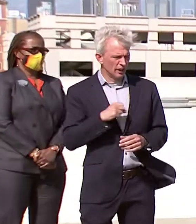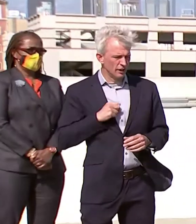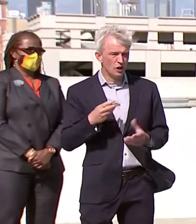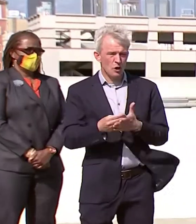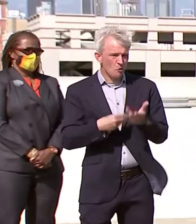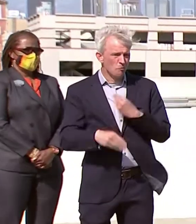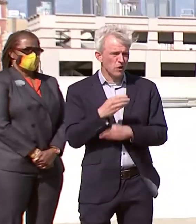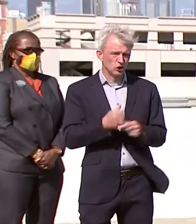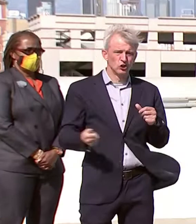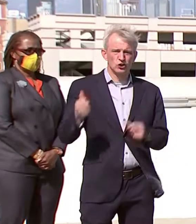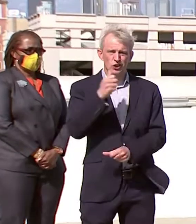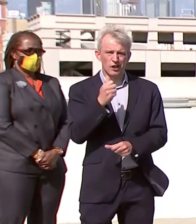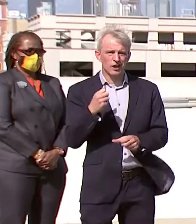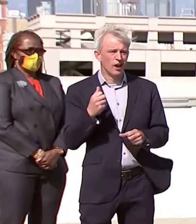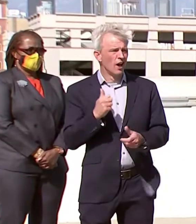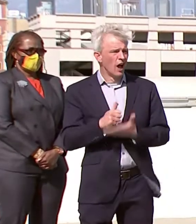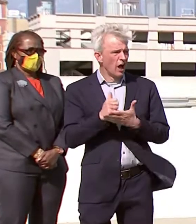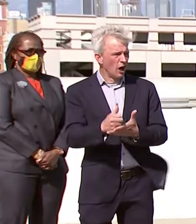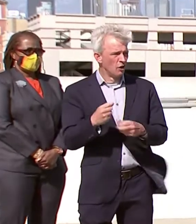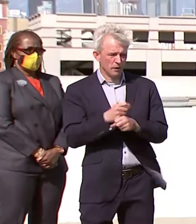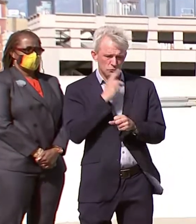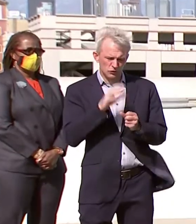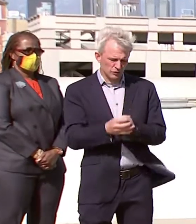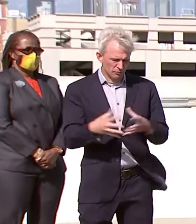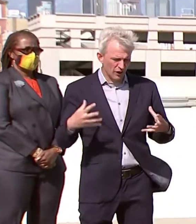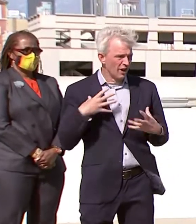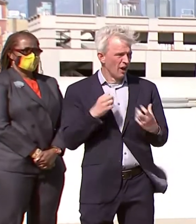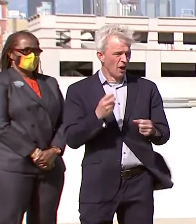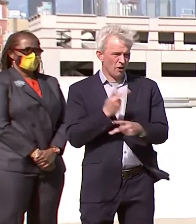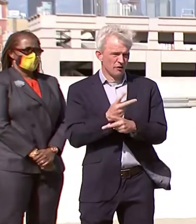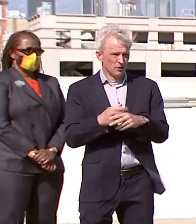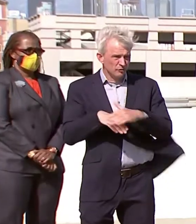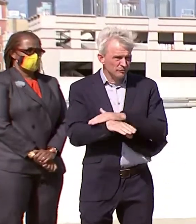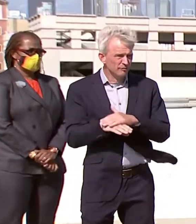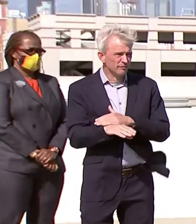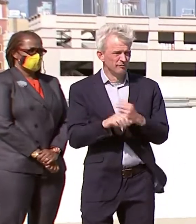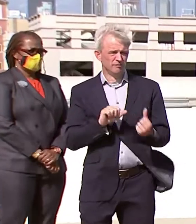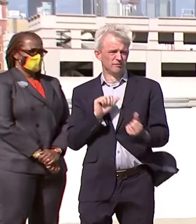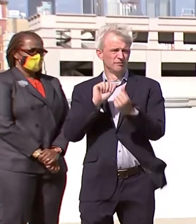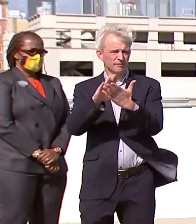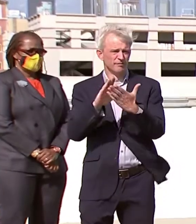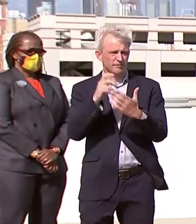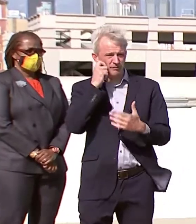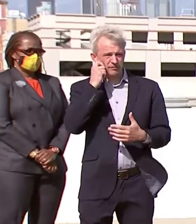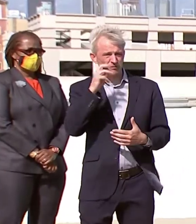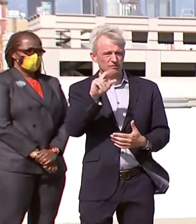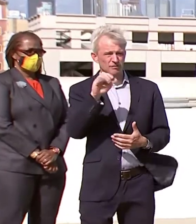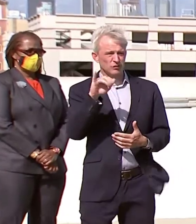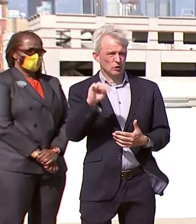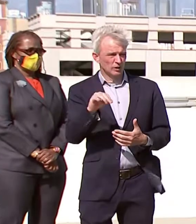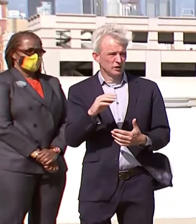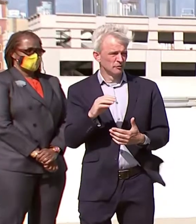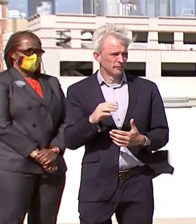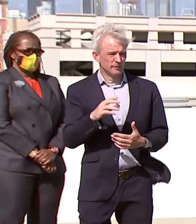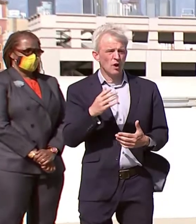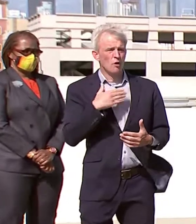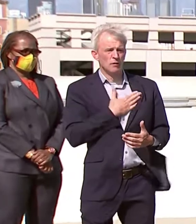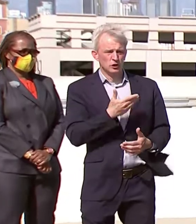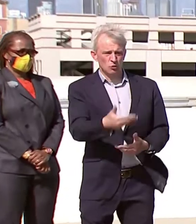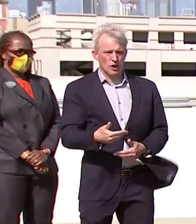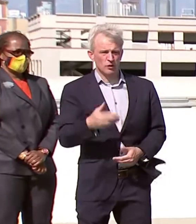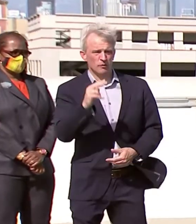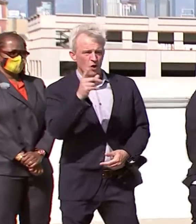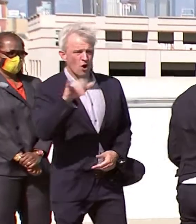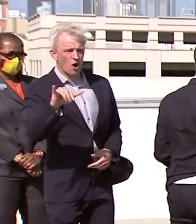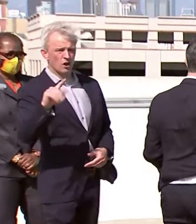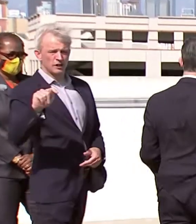helped expand healthcare access, addressed systemic racism, and championed criminal justice reform. Please welcome Holly Mitchell.